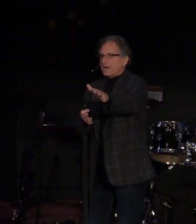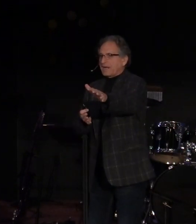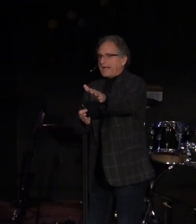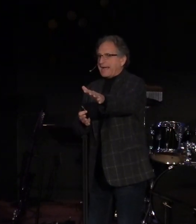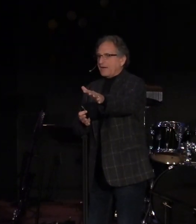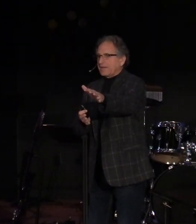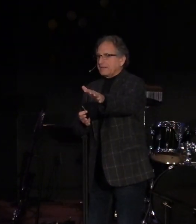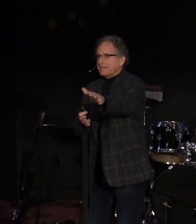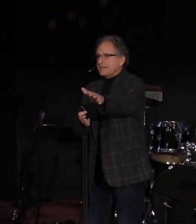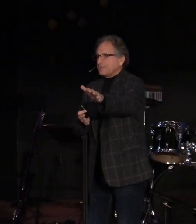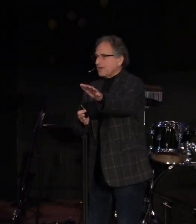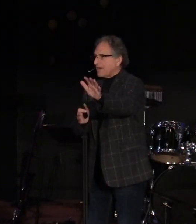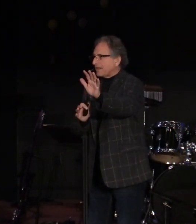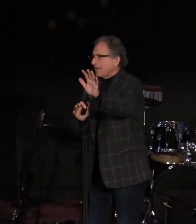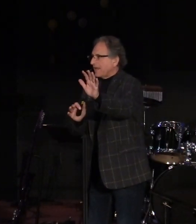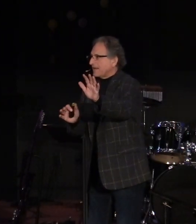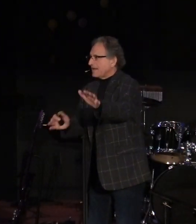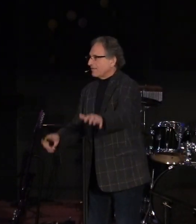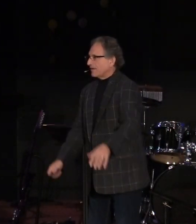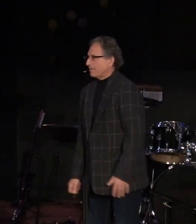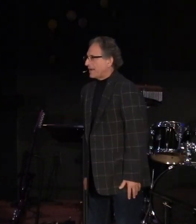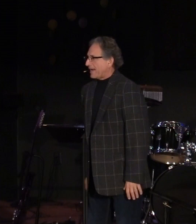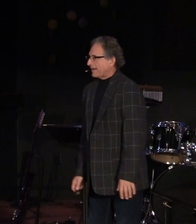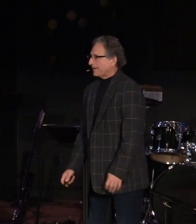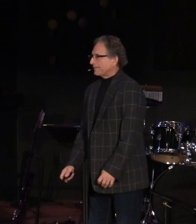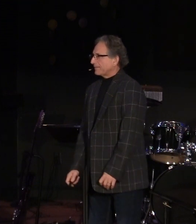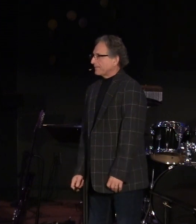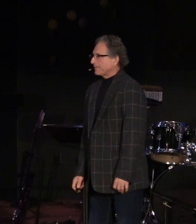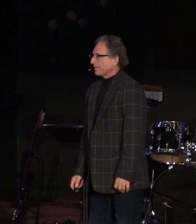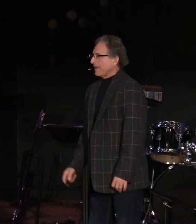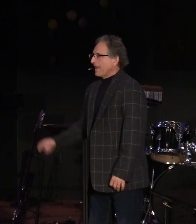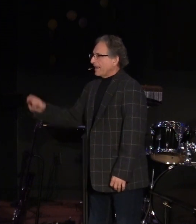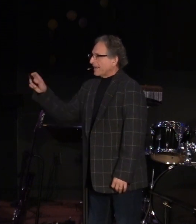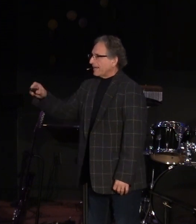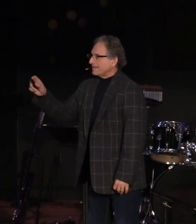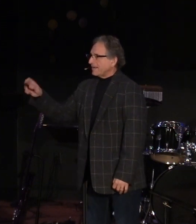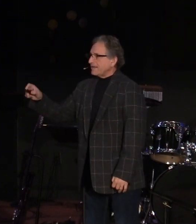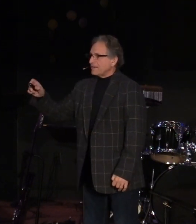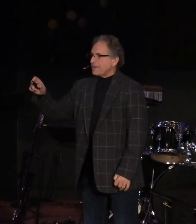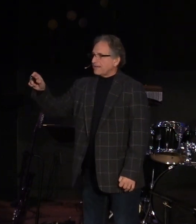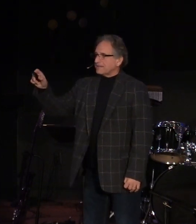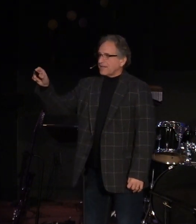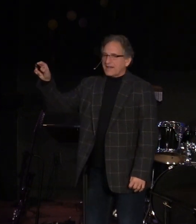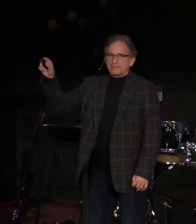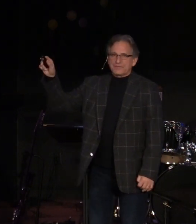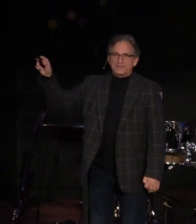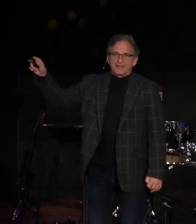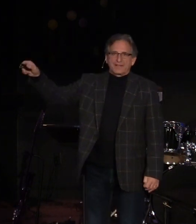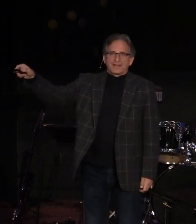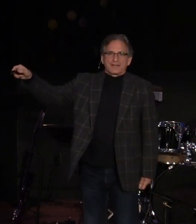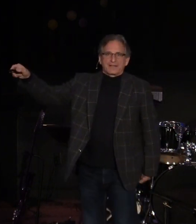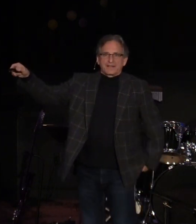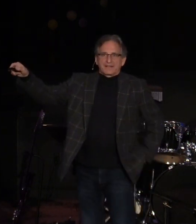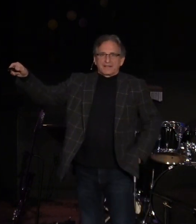to walk out and leave God and never come back? Can I tell you about the time